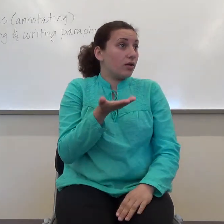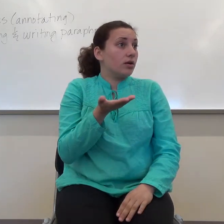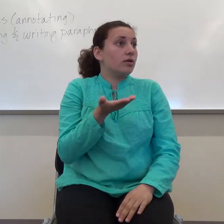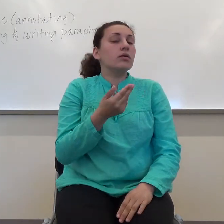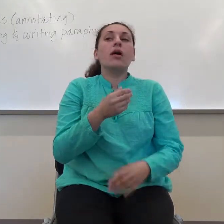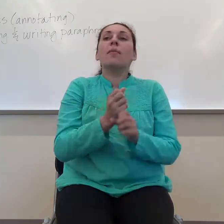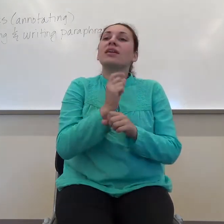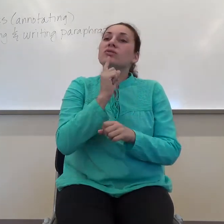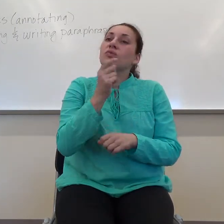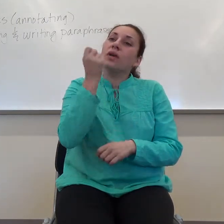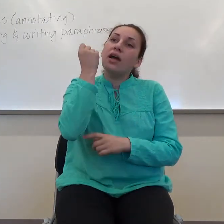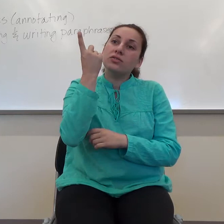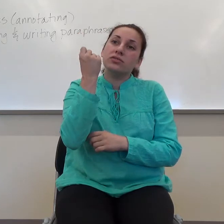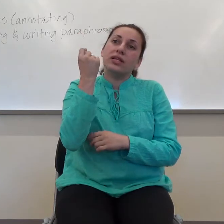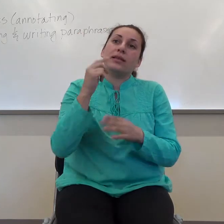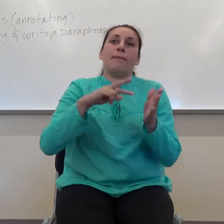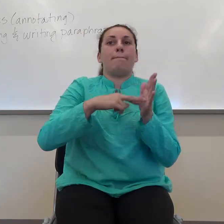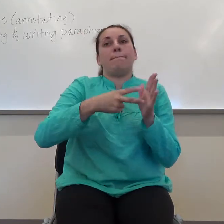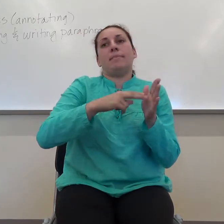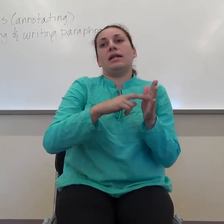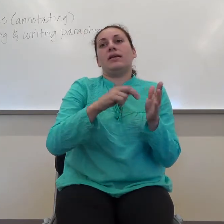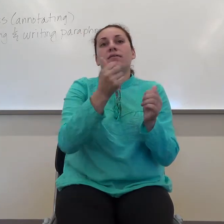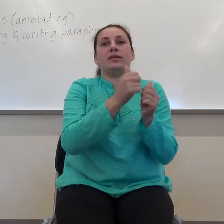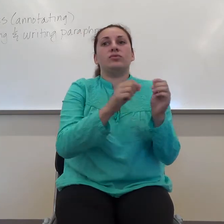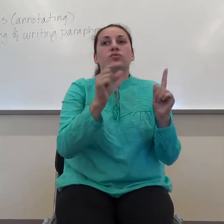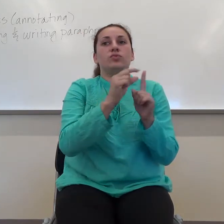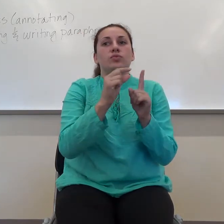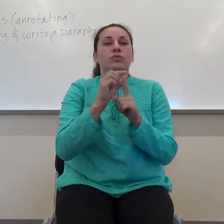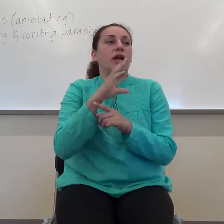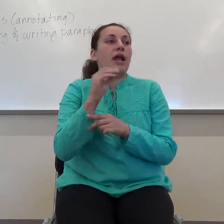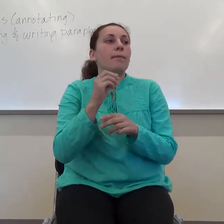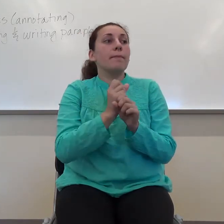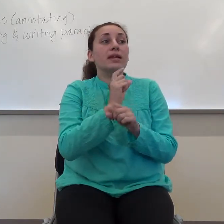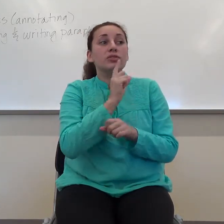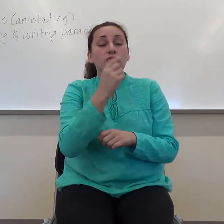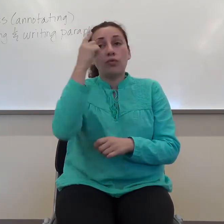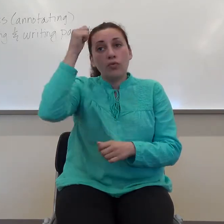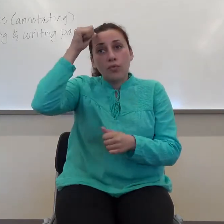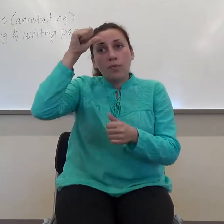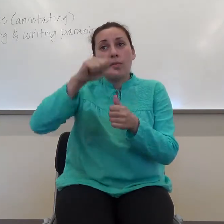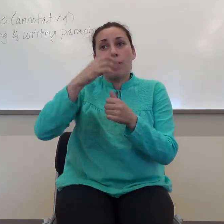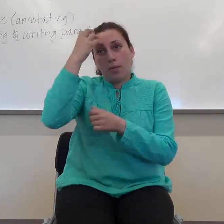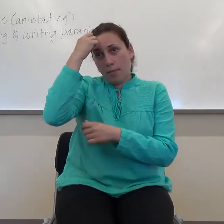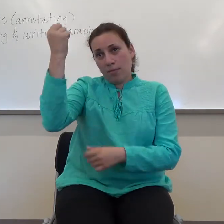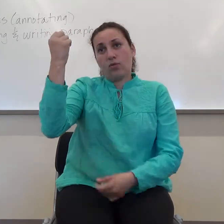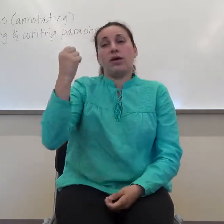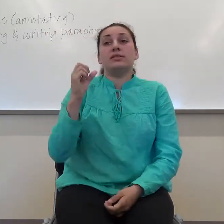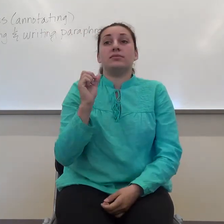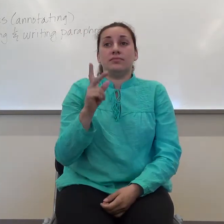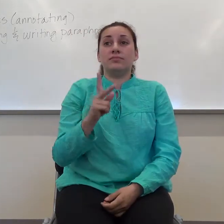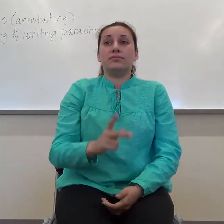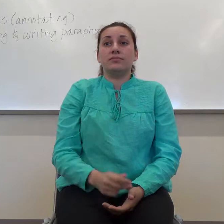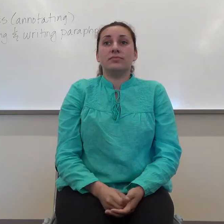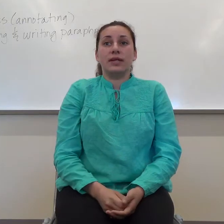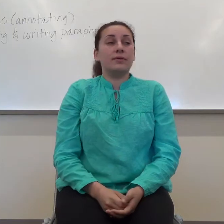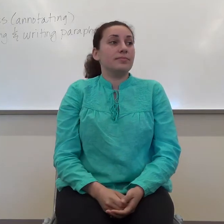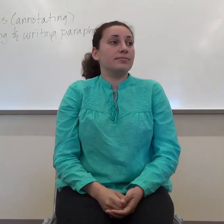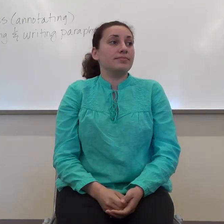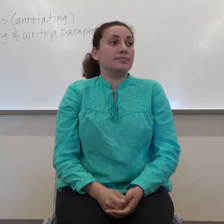understand it and making sure we are working on remembering it and putting it together with other knowledge that